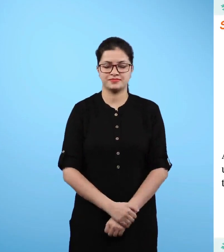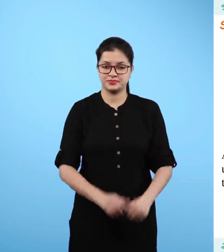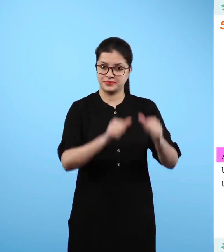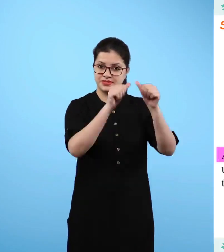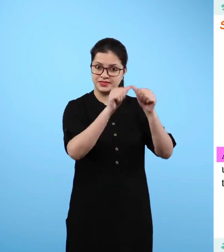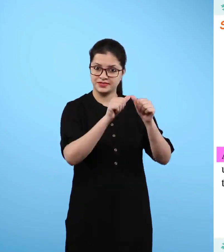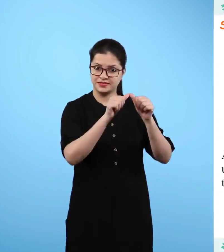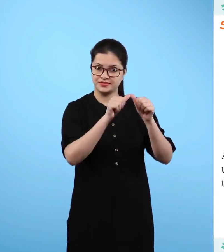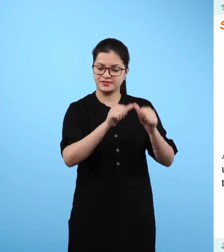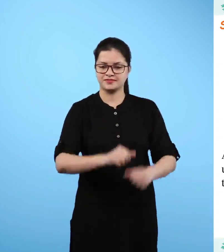A.